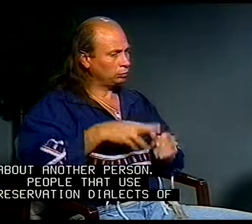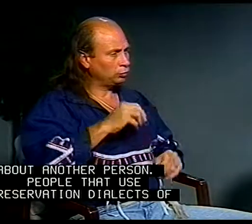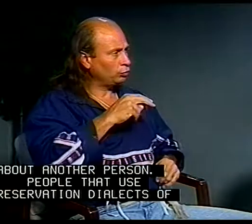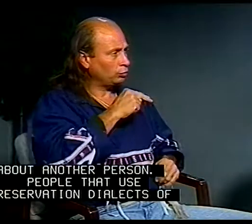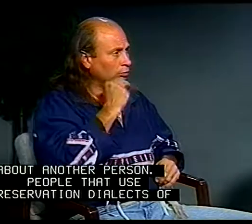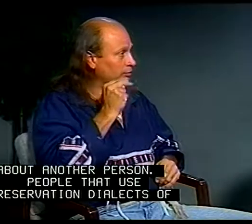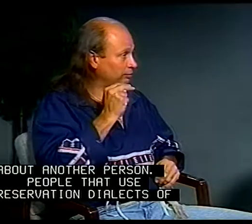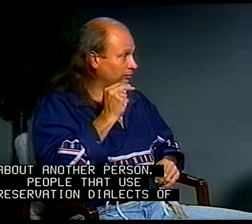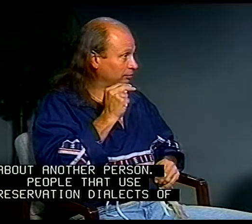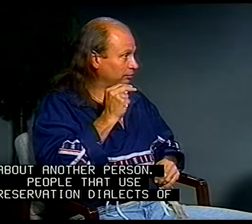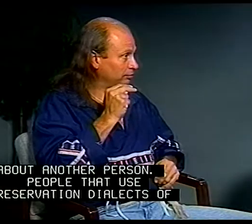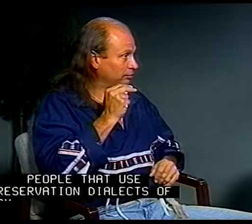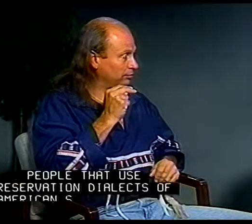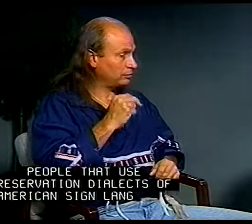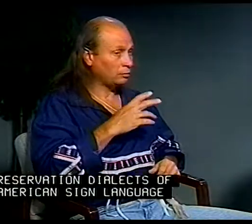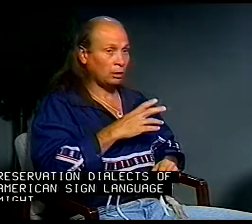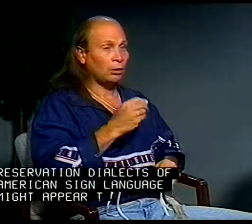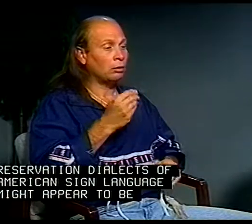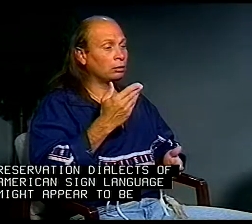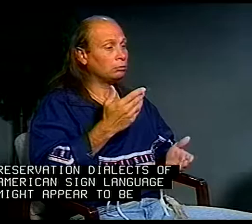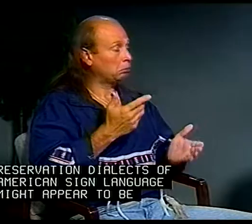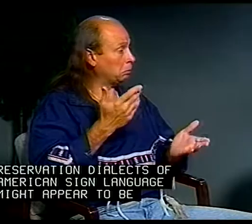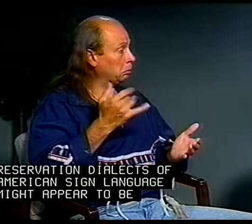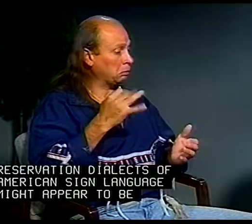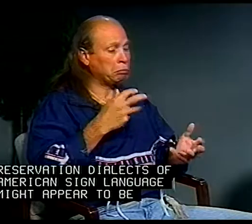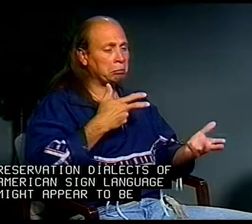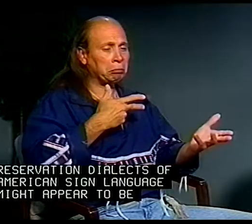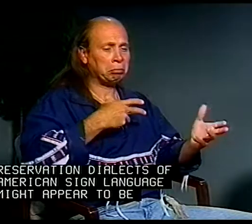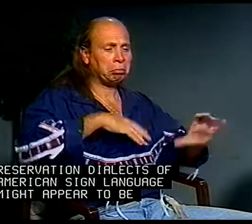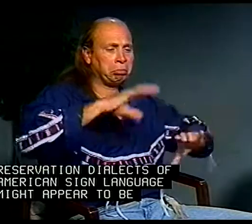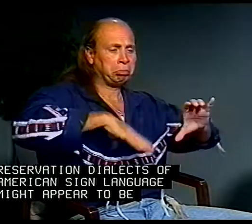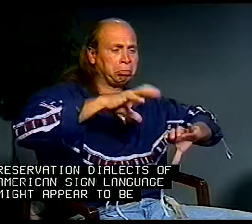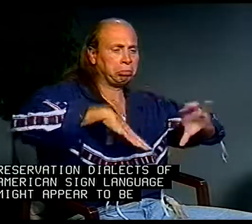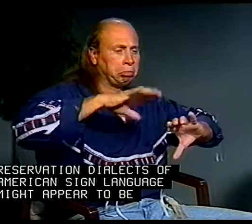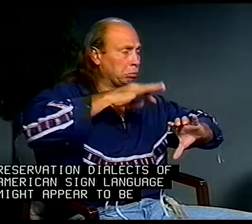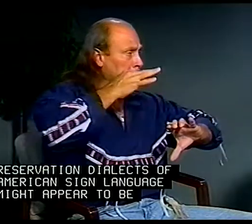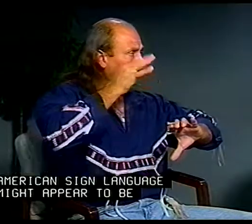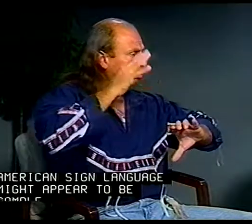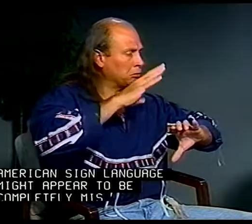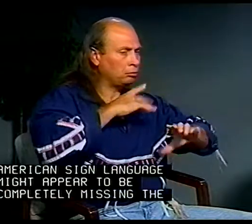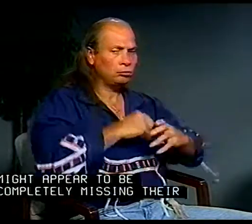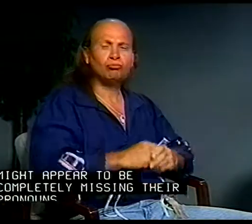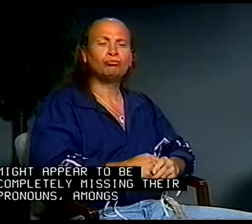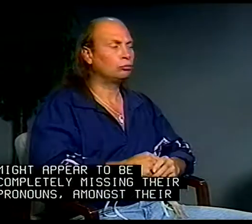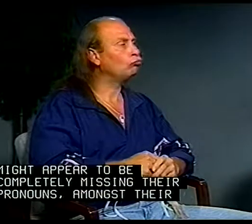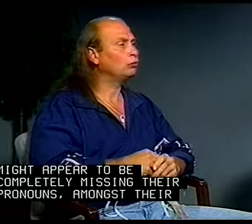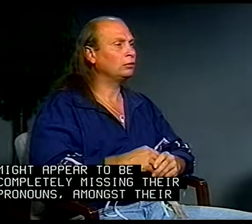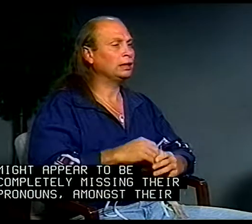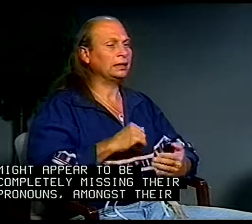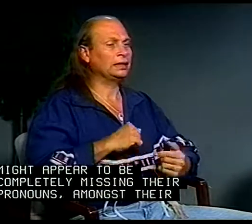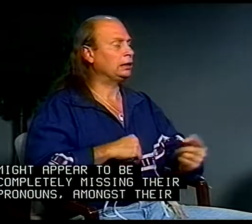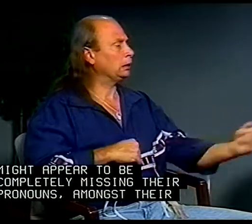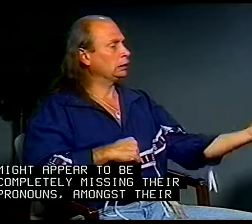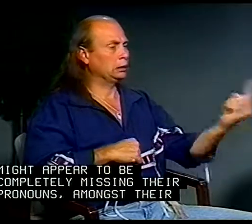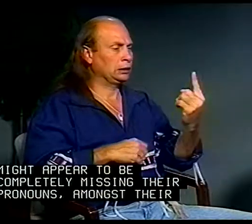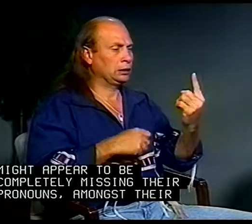And people that use reservation dialects of American Sign Language might appear to be completely missing their